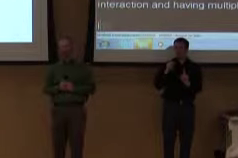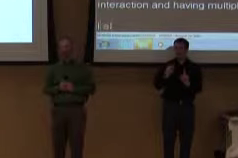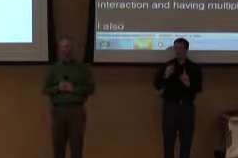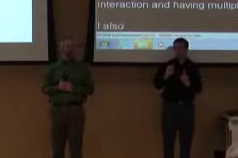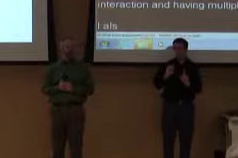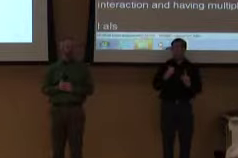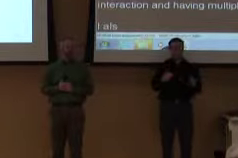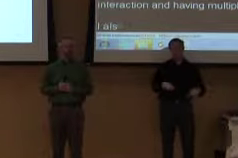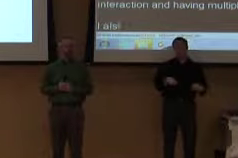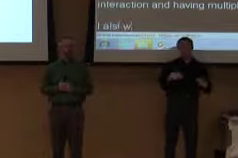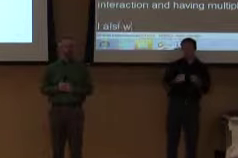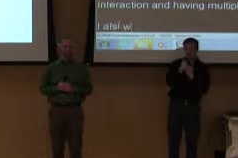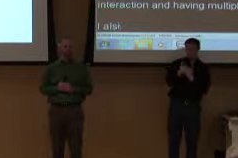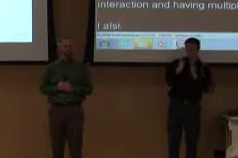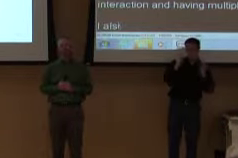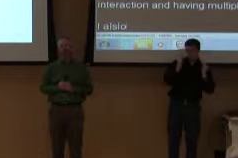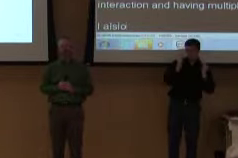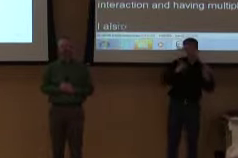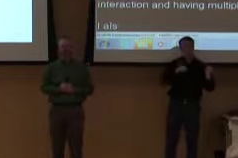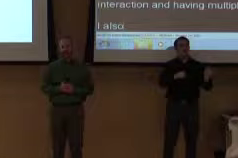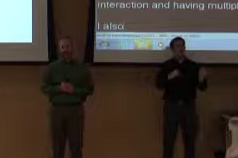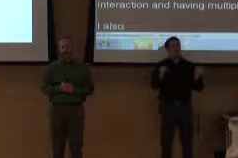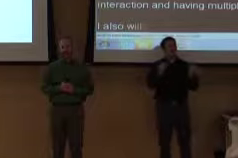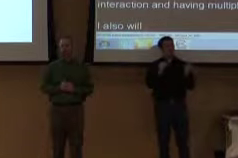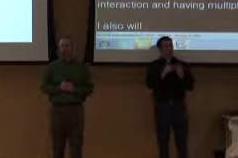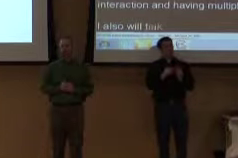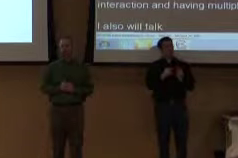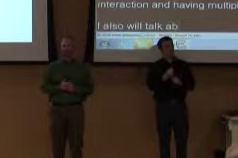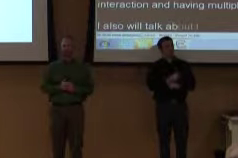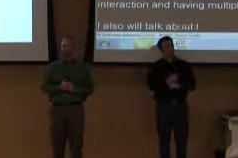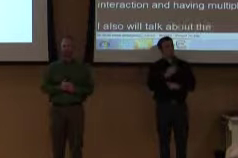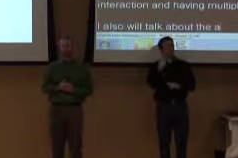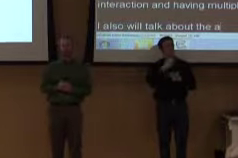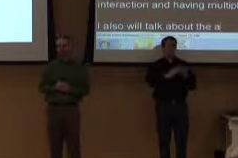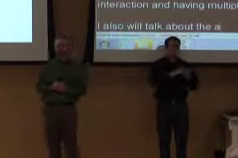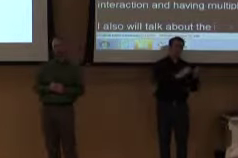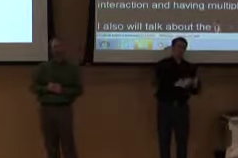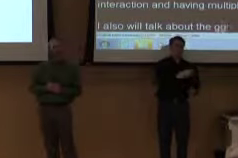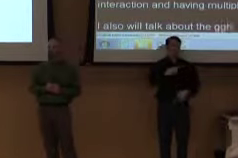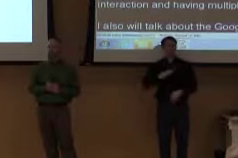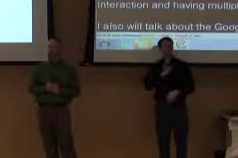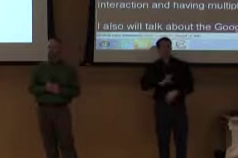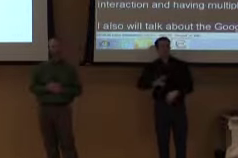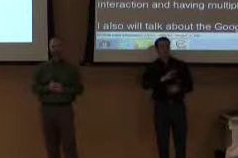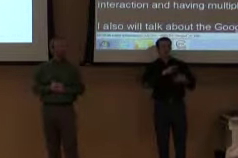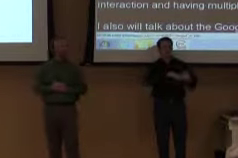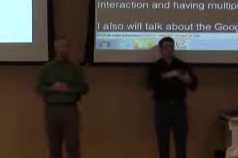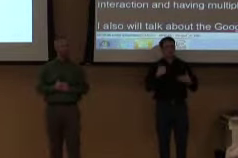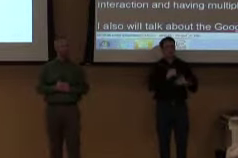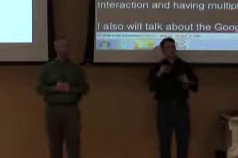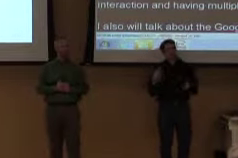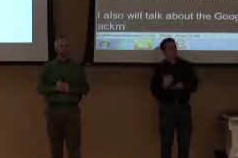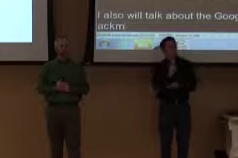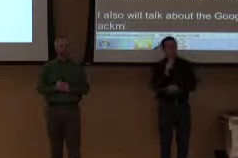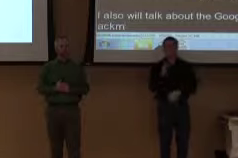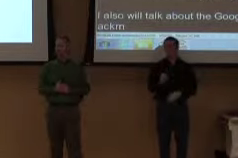to offer remote tutoring is actually more accommodating for some student and faculty schedules. And we can take advantage of that in